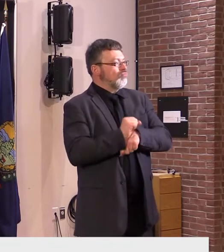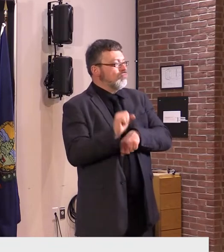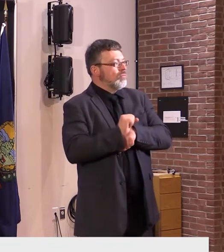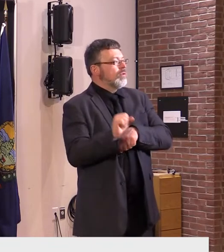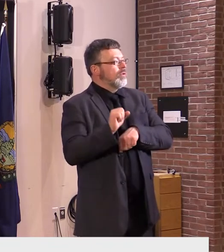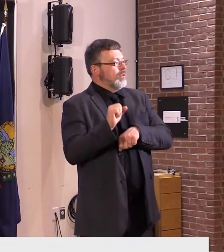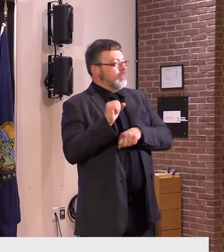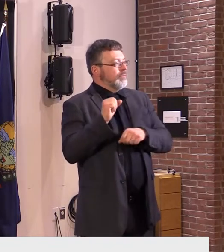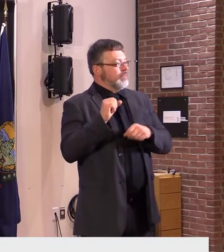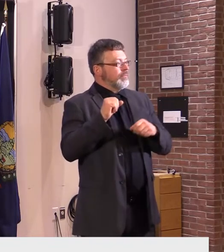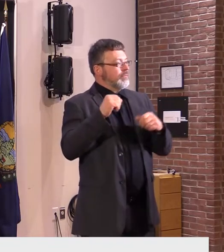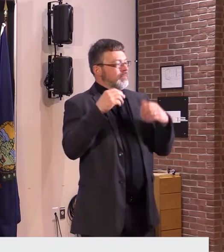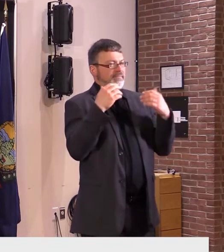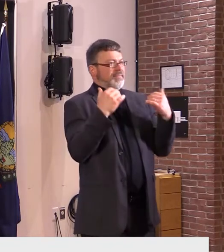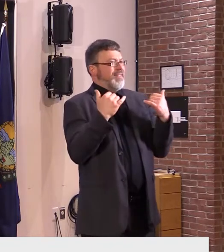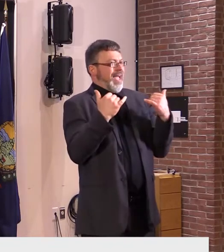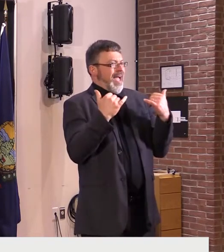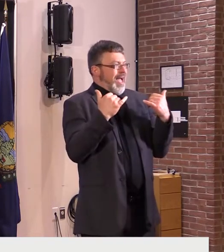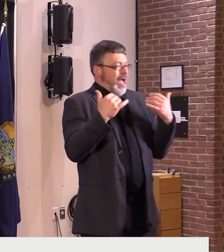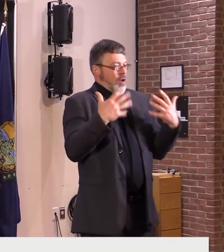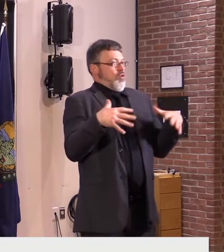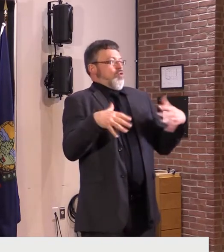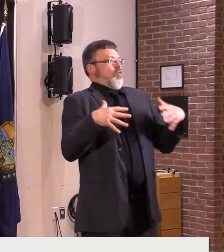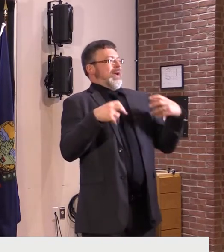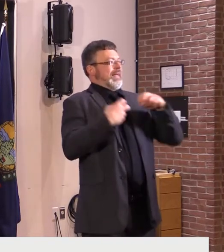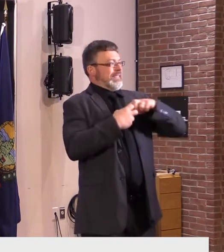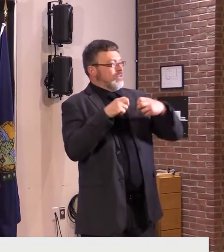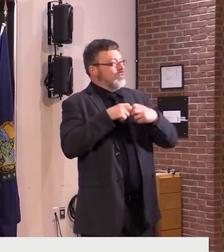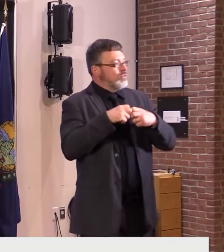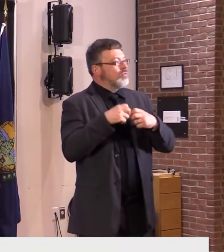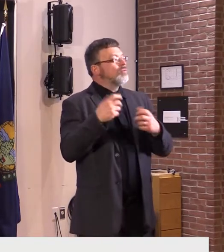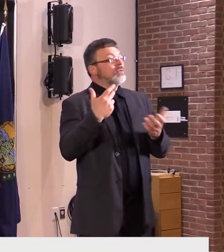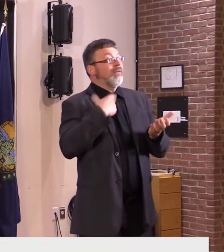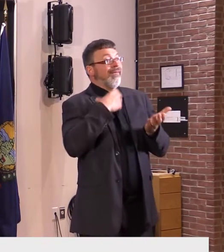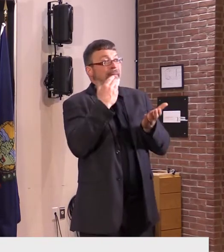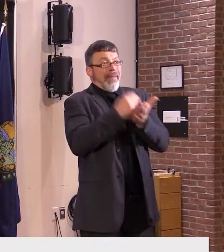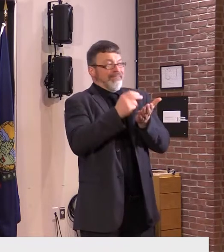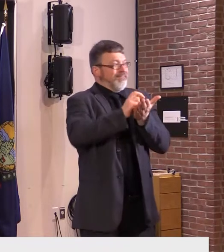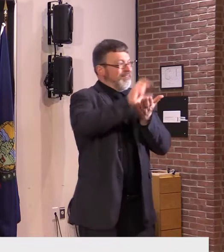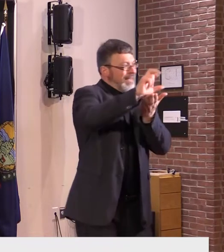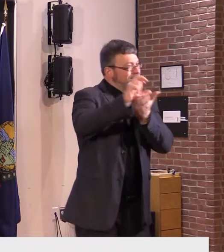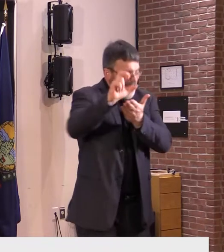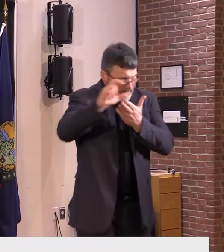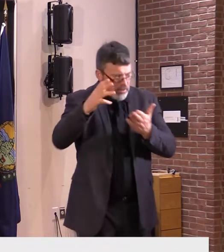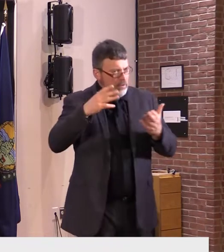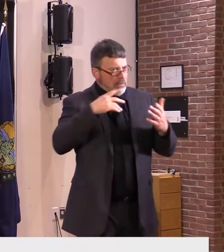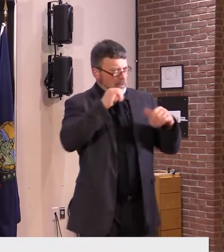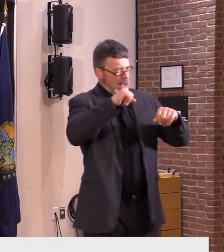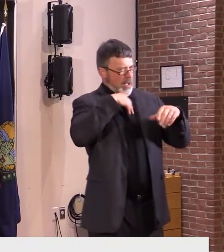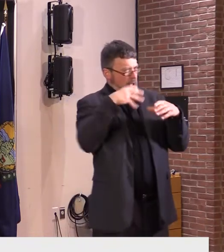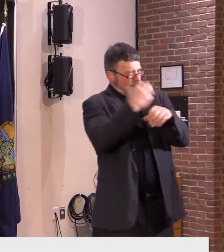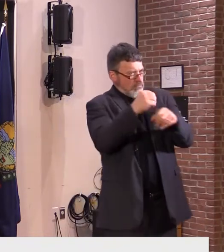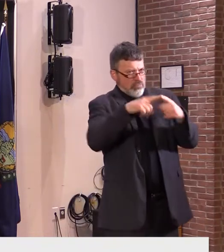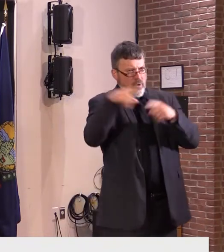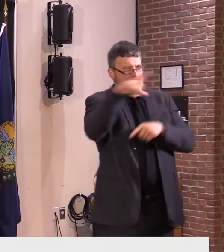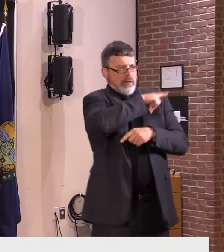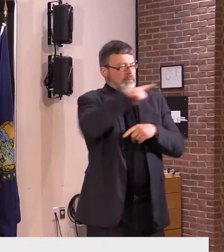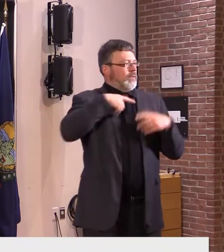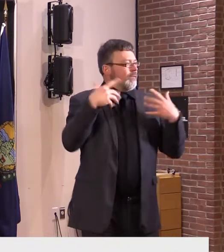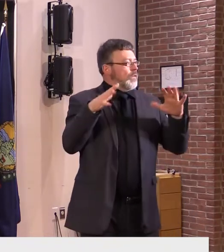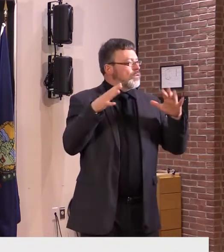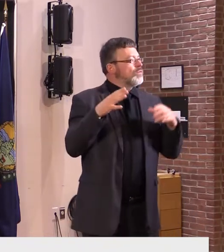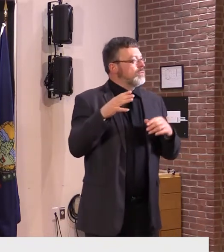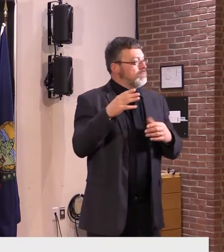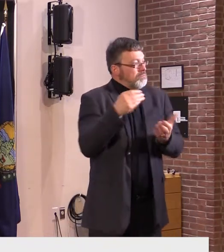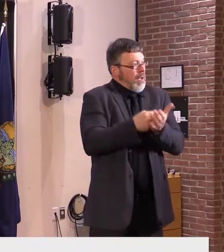with today, we've made some historic investments, as I mentioned in my opening remarks, in investments that I think will give us